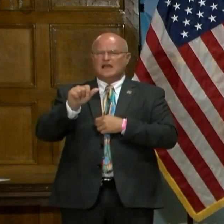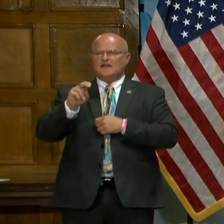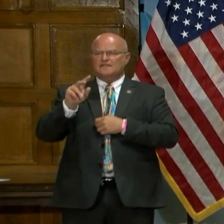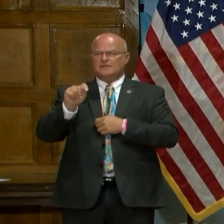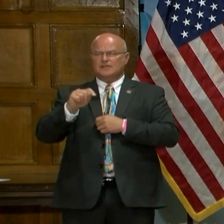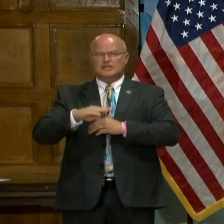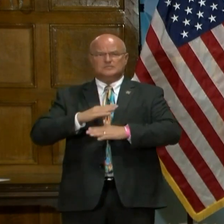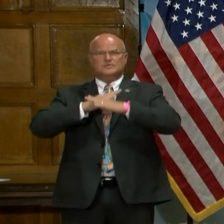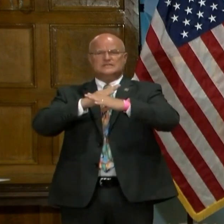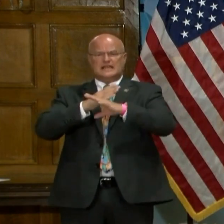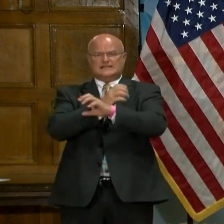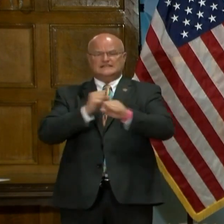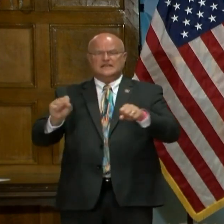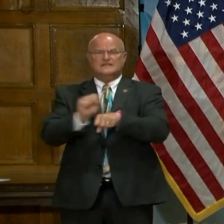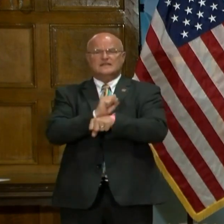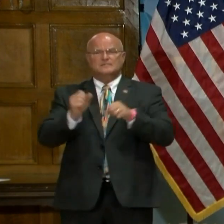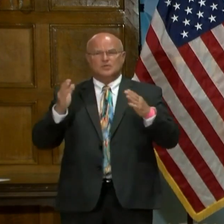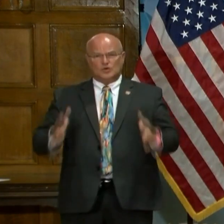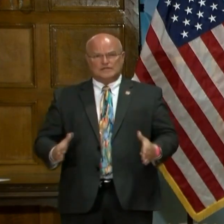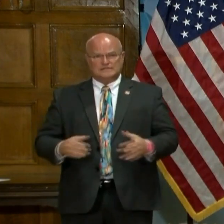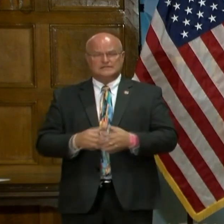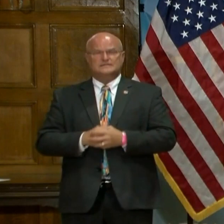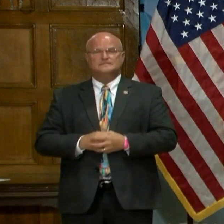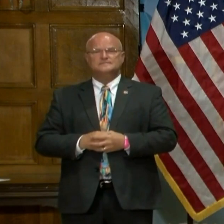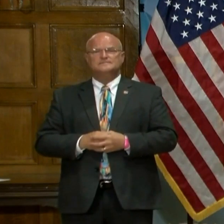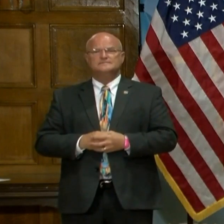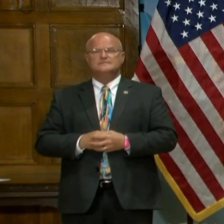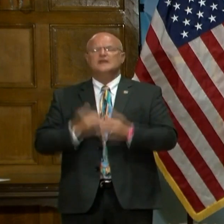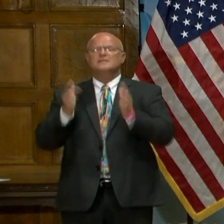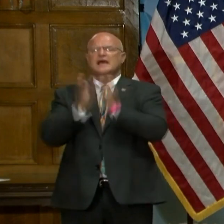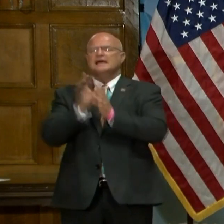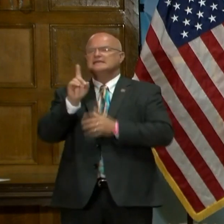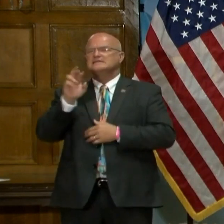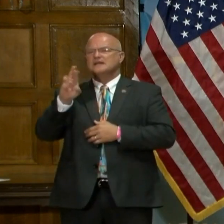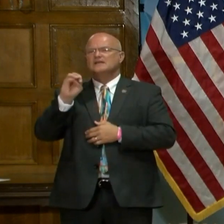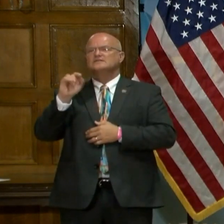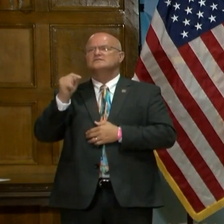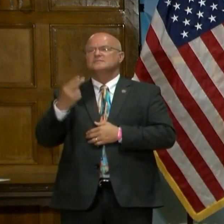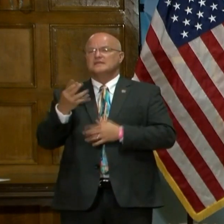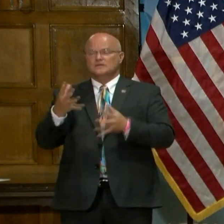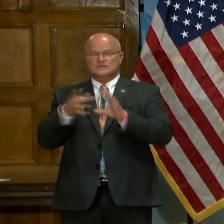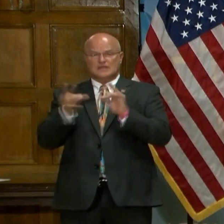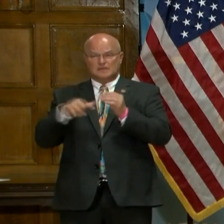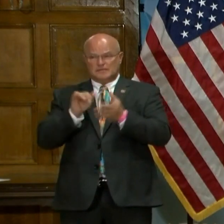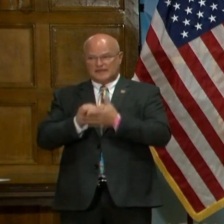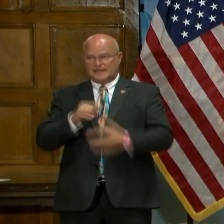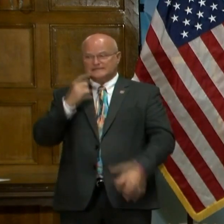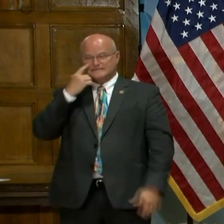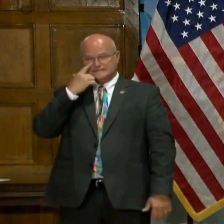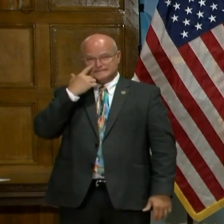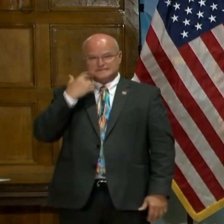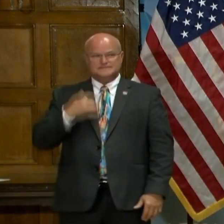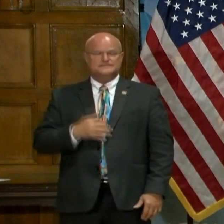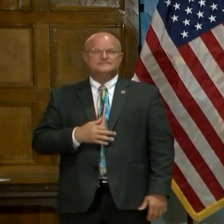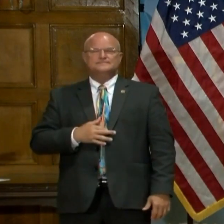and protecting the safety of the employees? Let me ask Dr. Smith if he wants to comment on that.